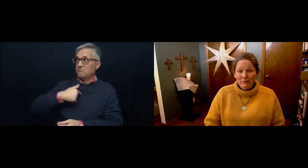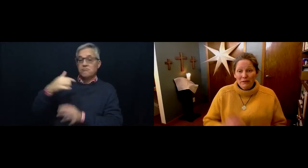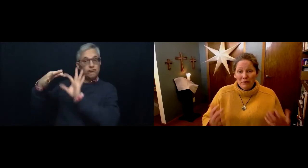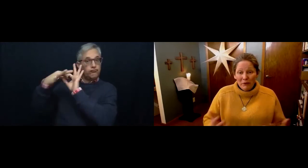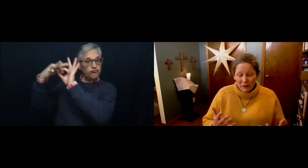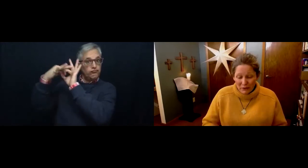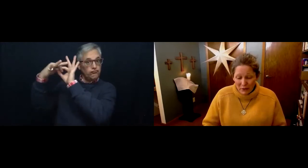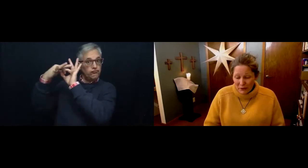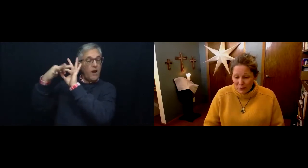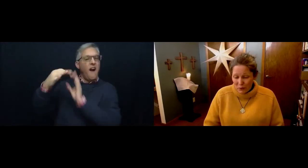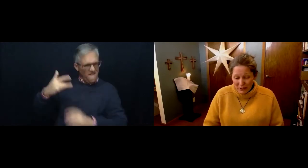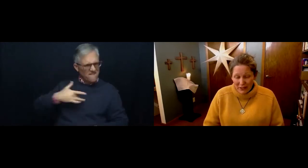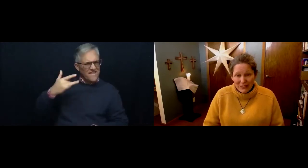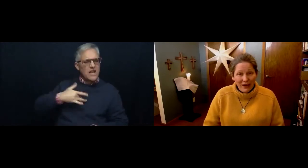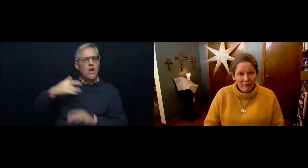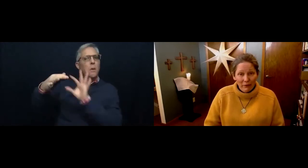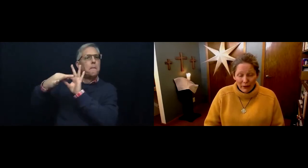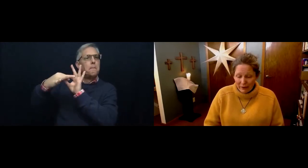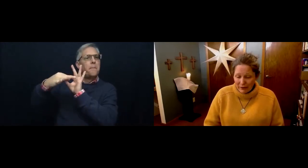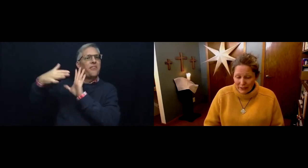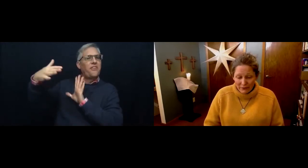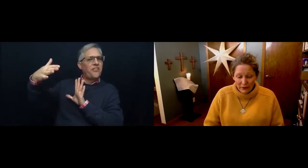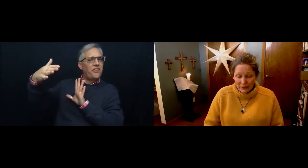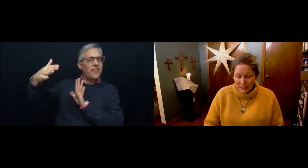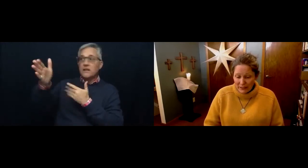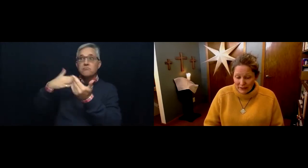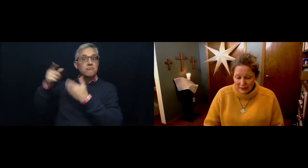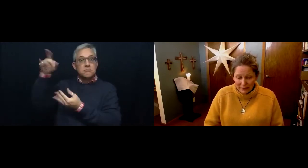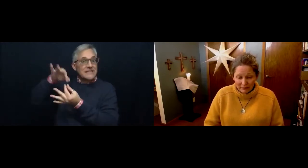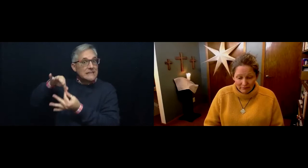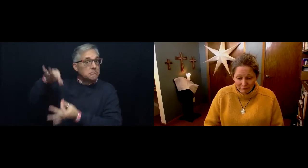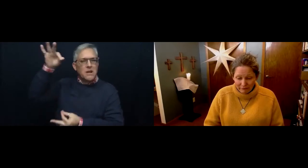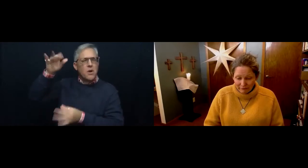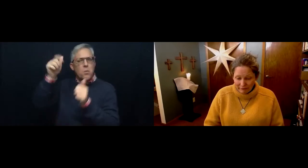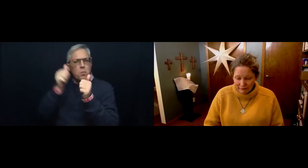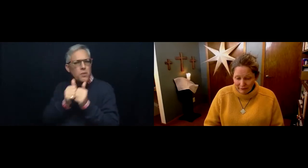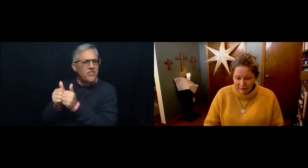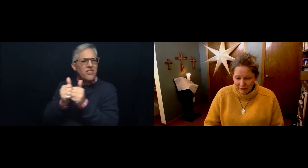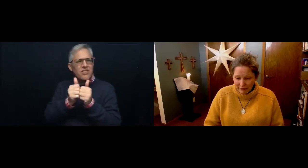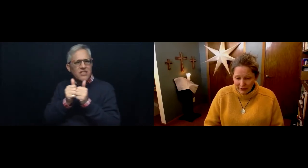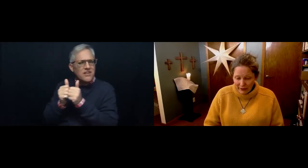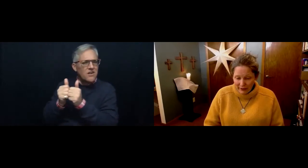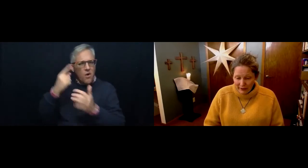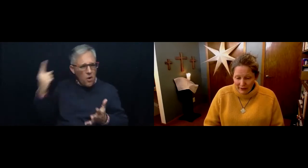the Spirit who goes with us everywhere, just felt disconnected.